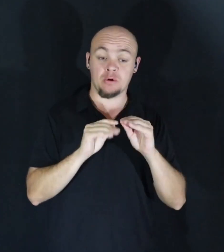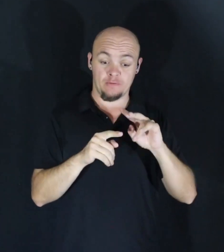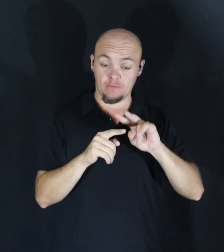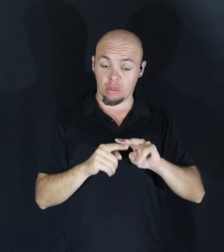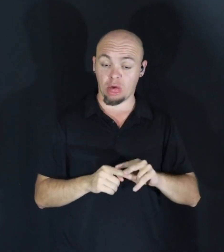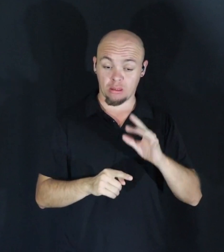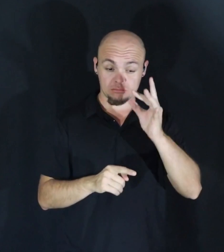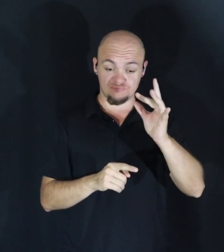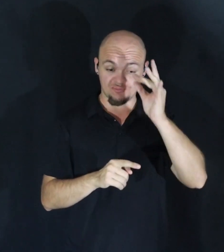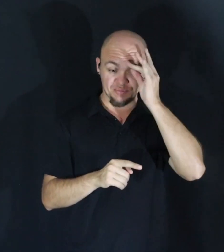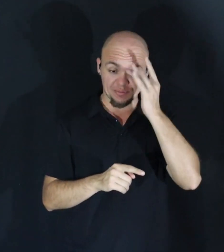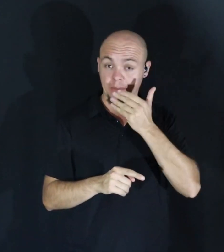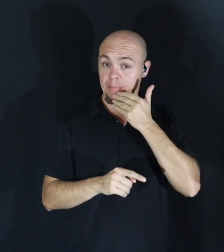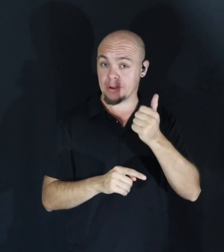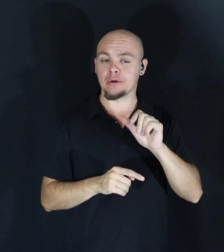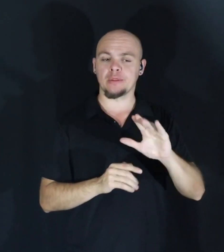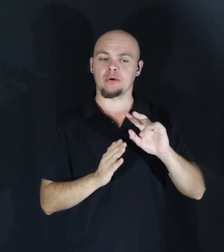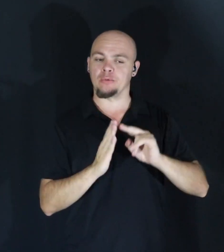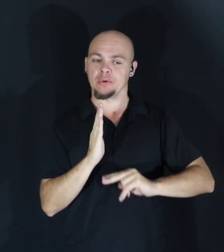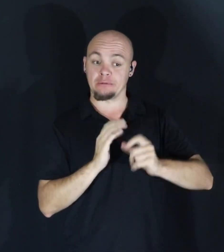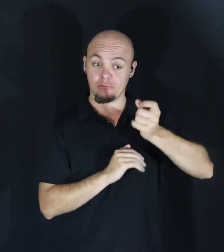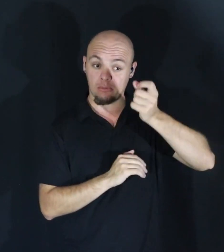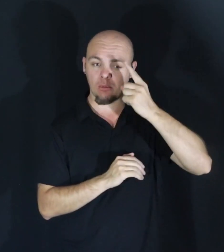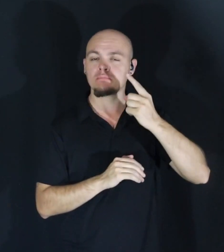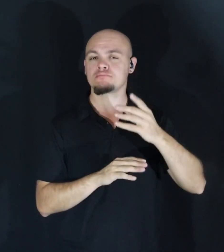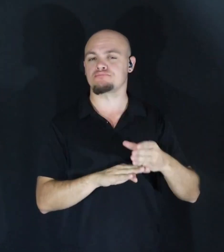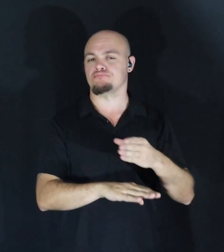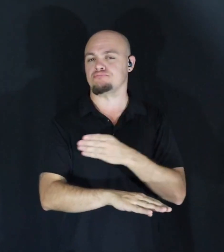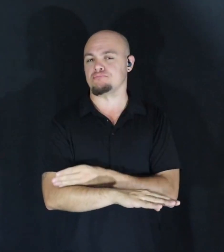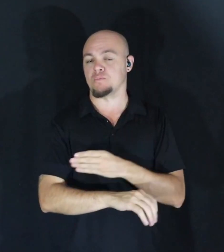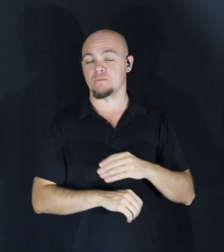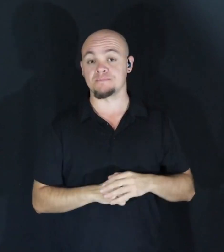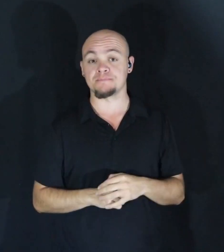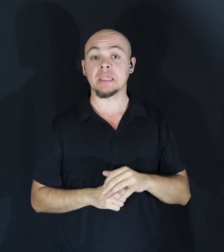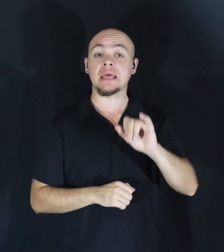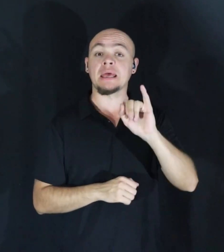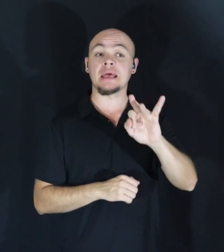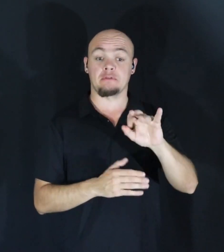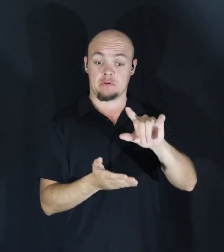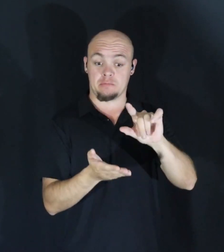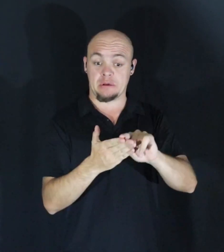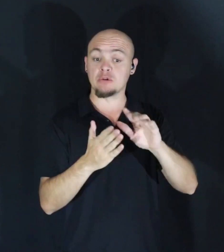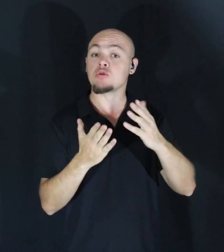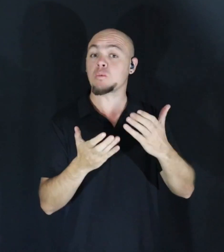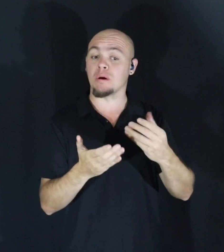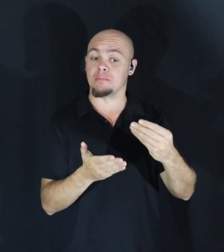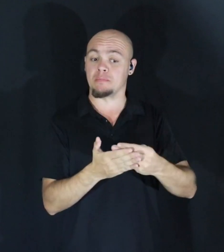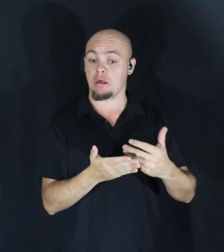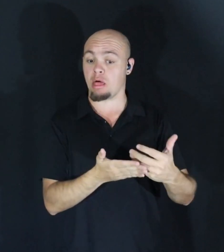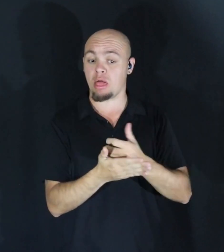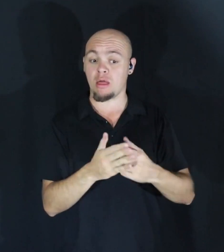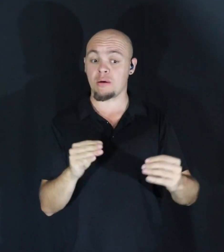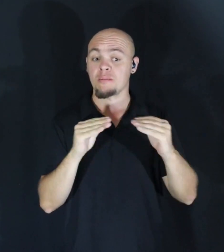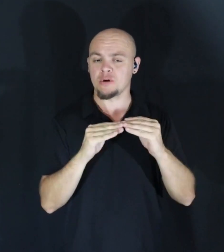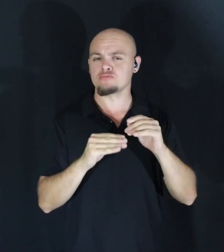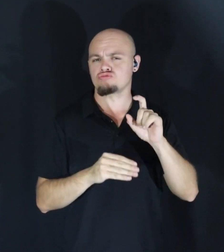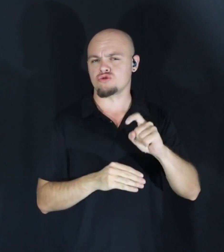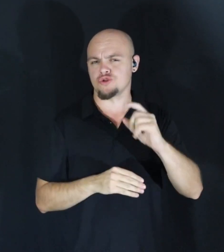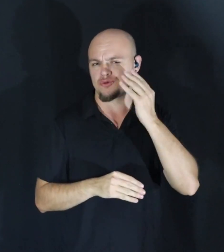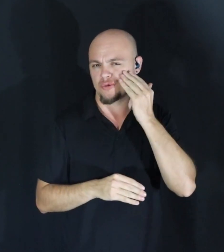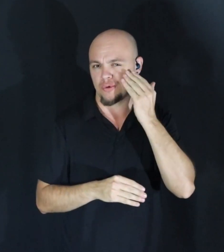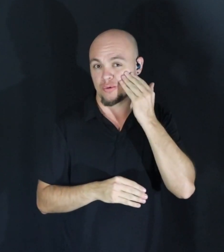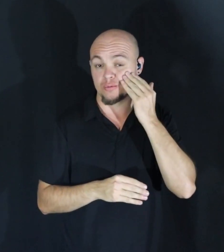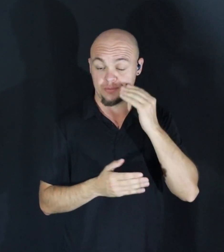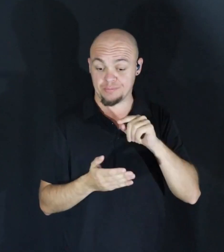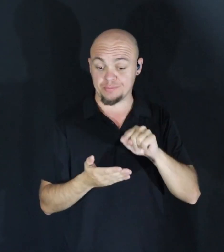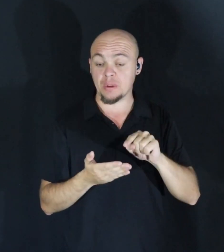better and improve their reading comprehension. And if publishers want to make more money, they should know that. According to a